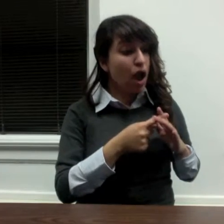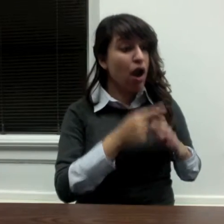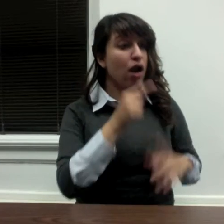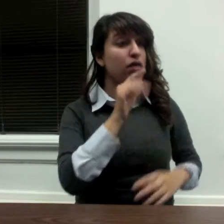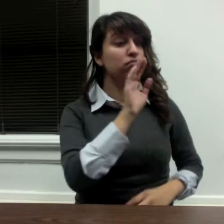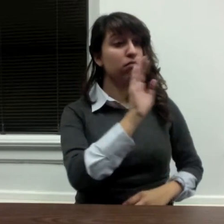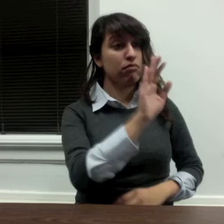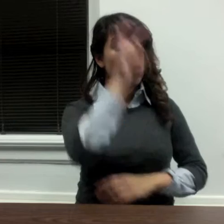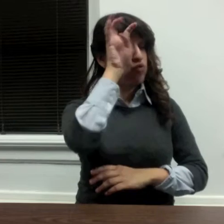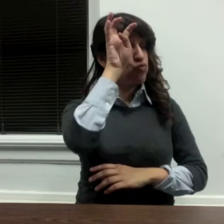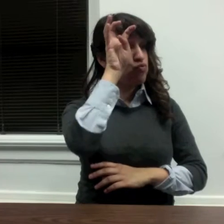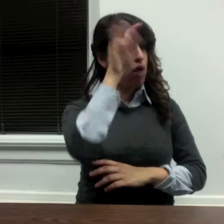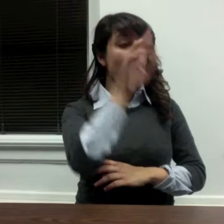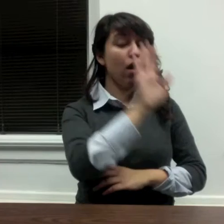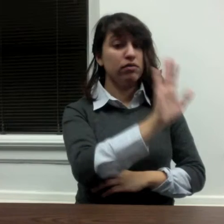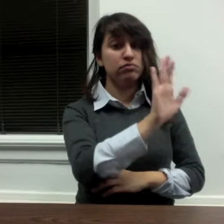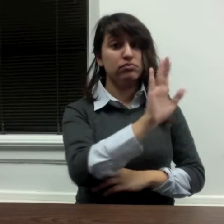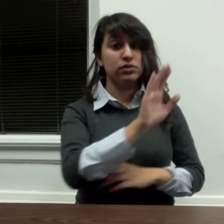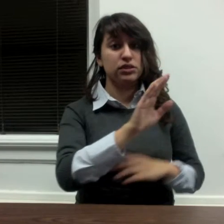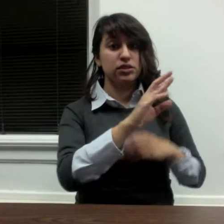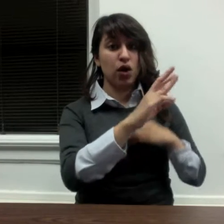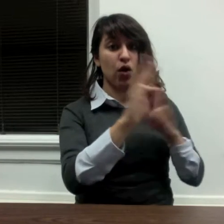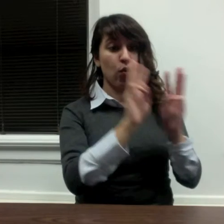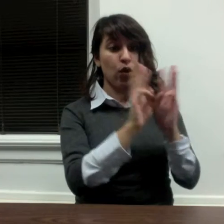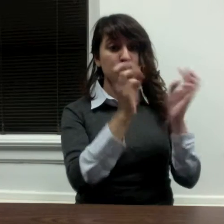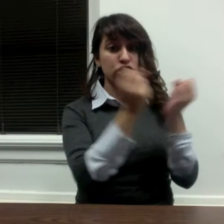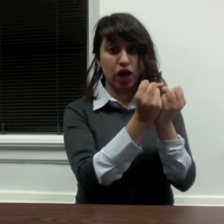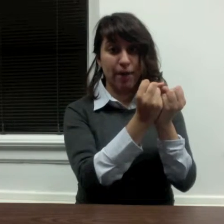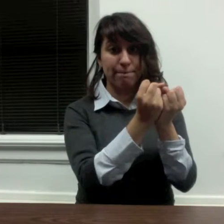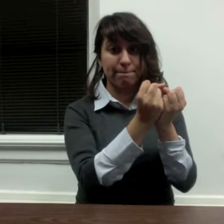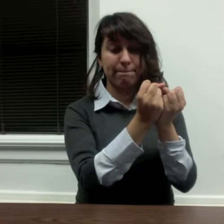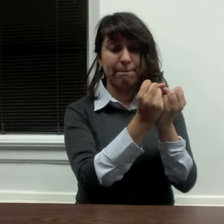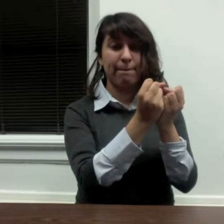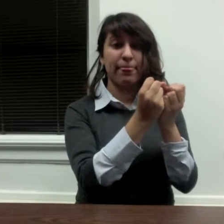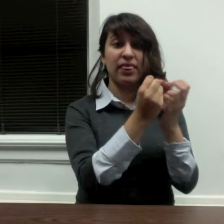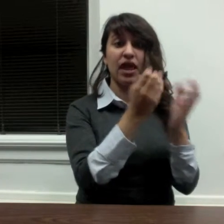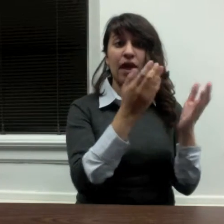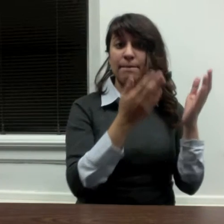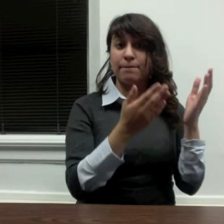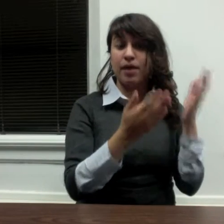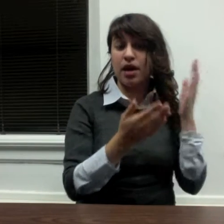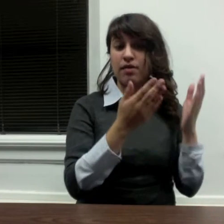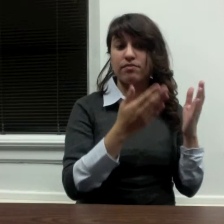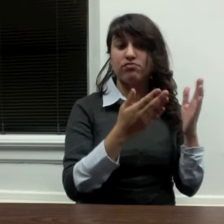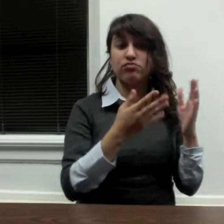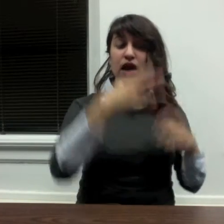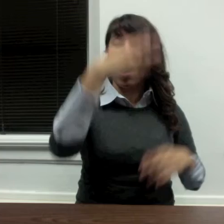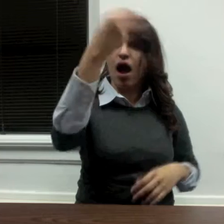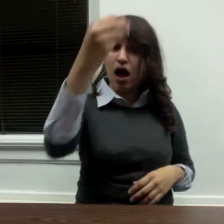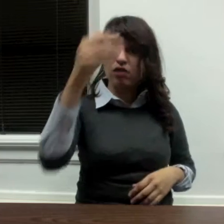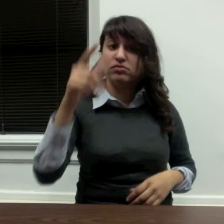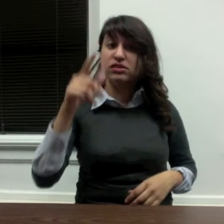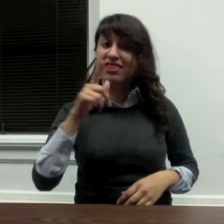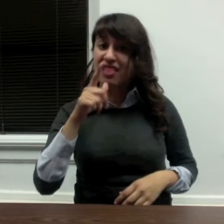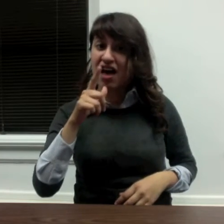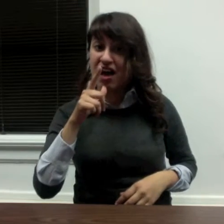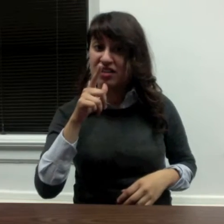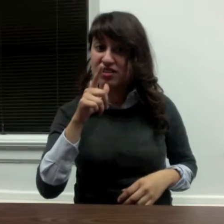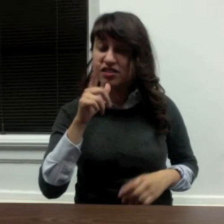and end the day with the second half of his workshop. Because as we all know, classifiers are a